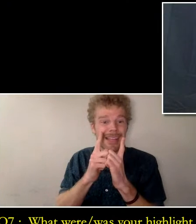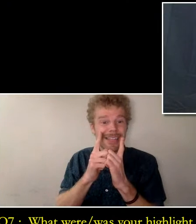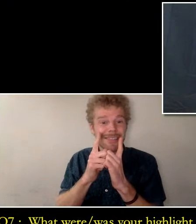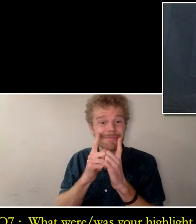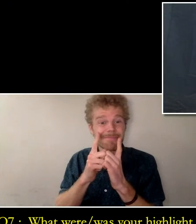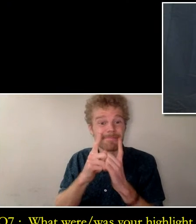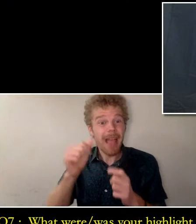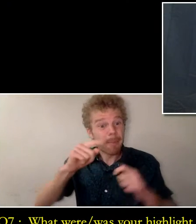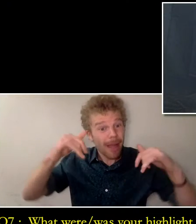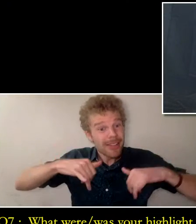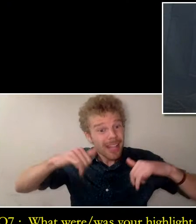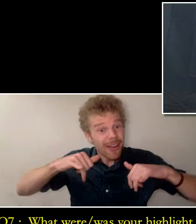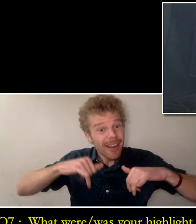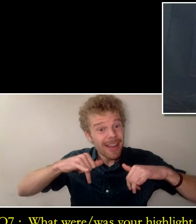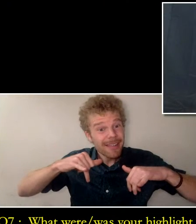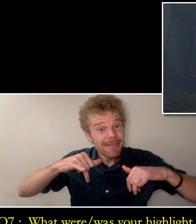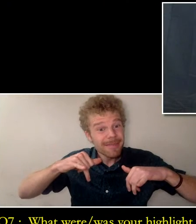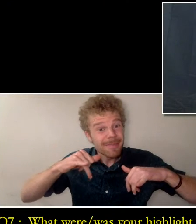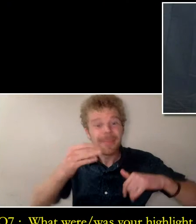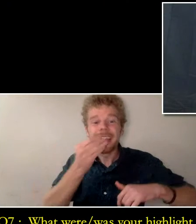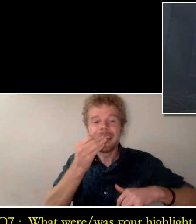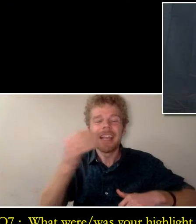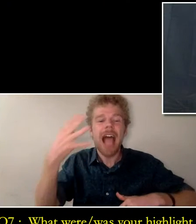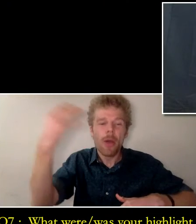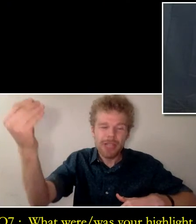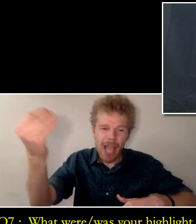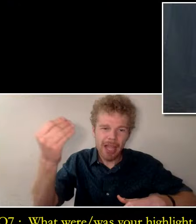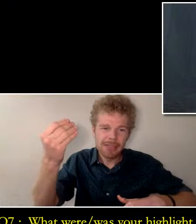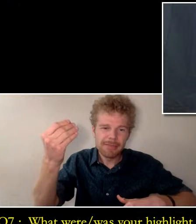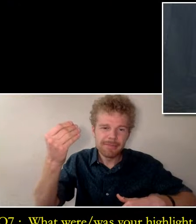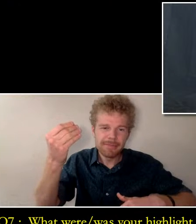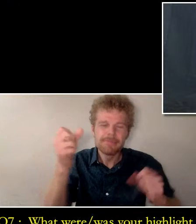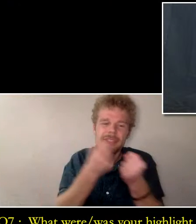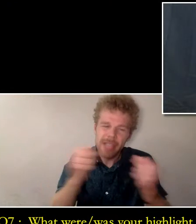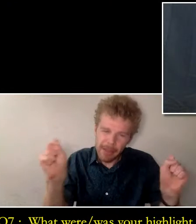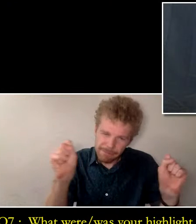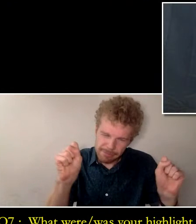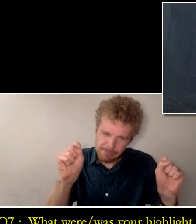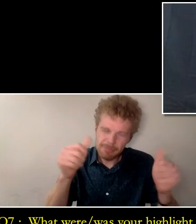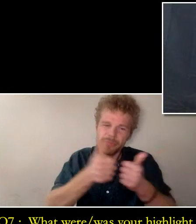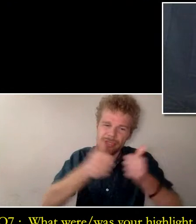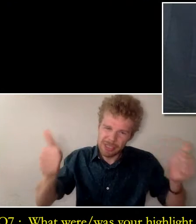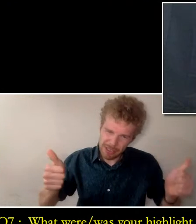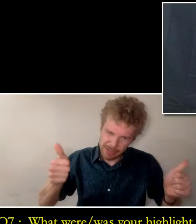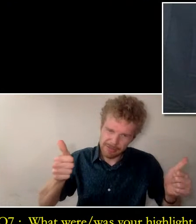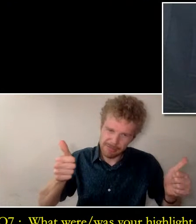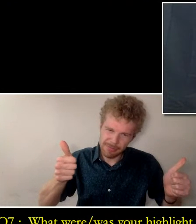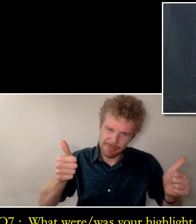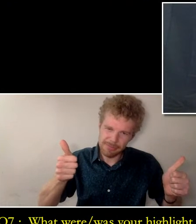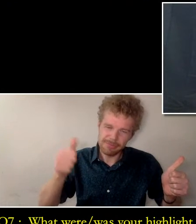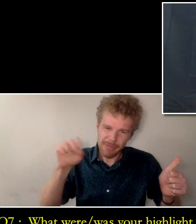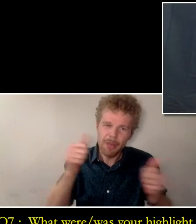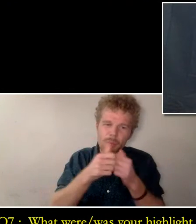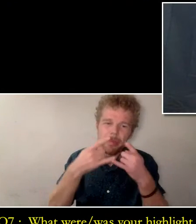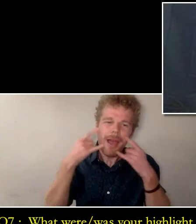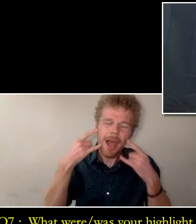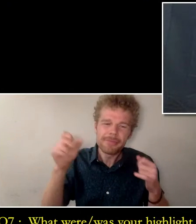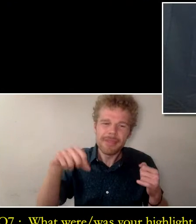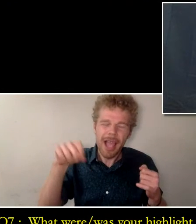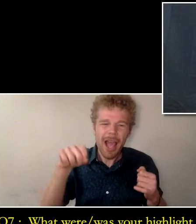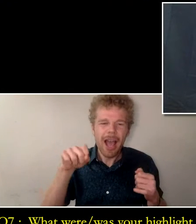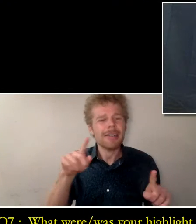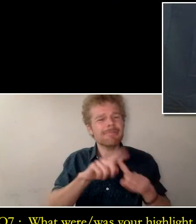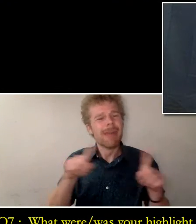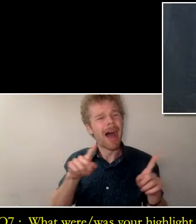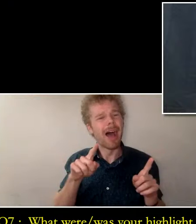the campaign, and afterwards I got a congratulatory message, and we said, why don't we meet at Mazzeria? We